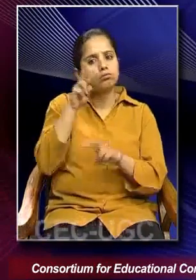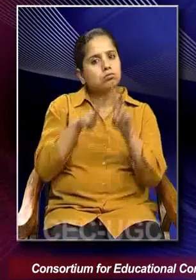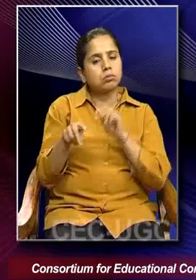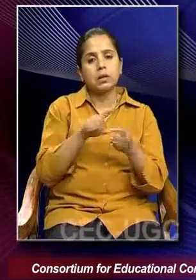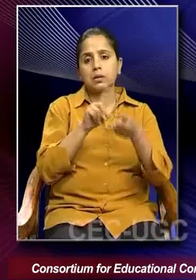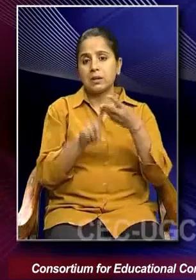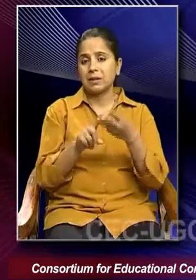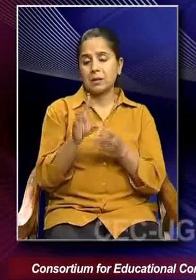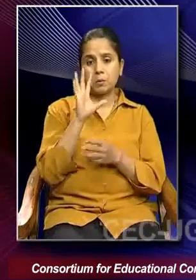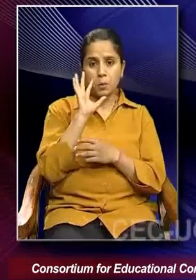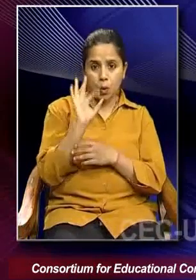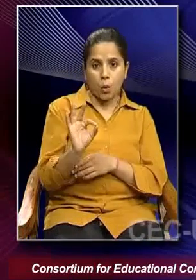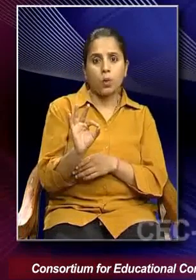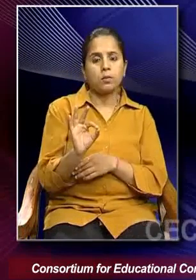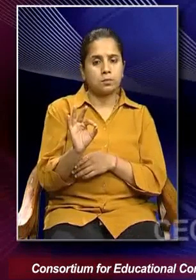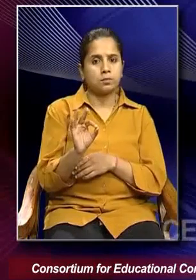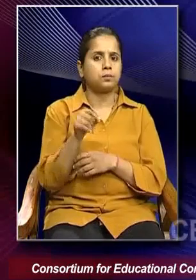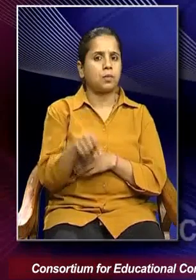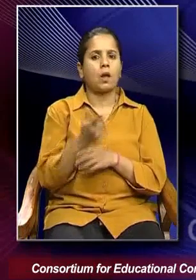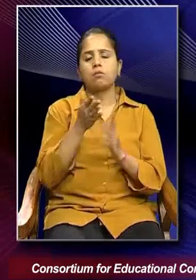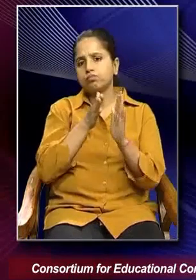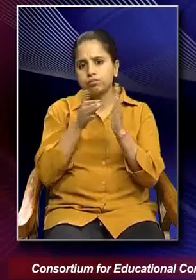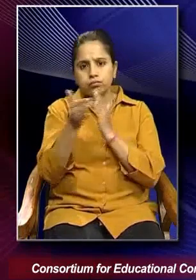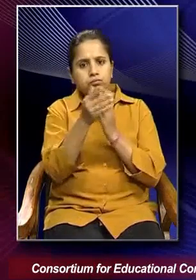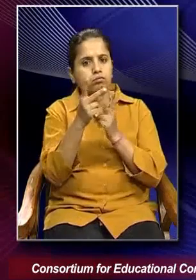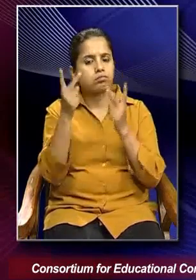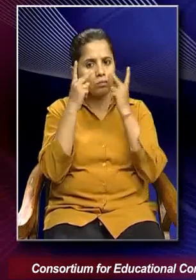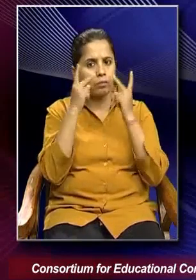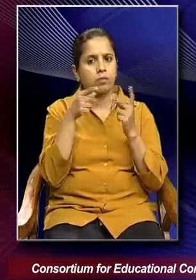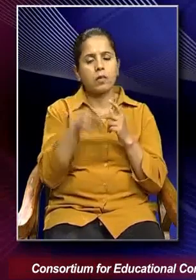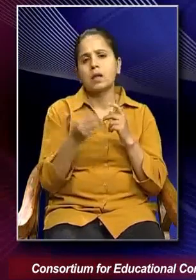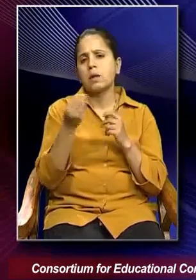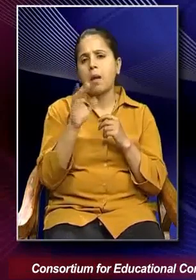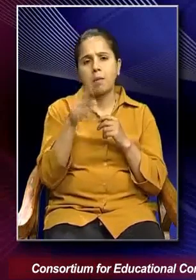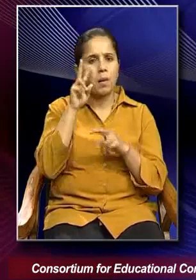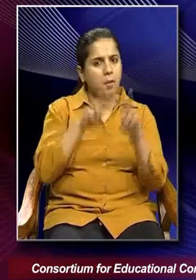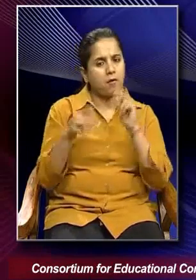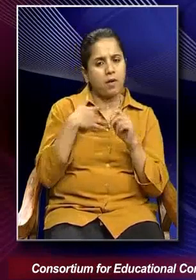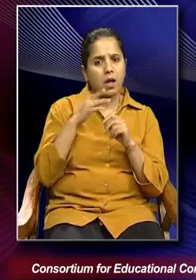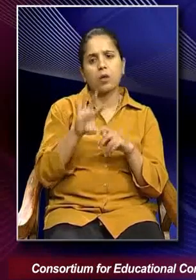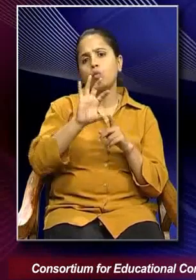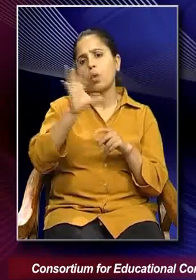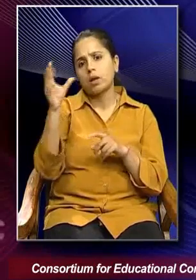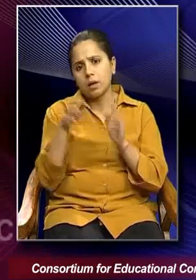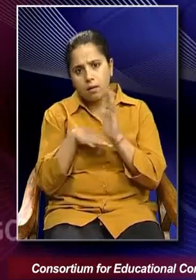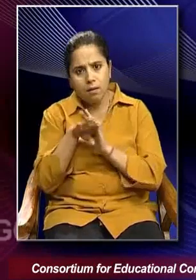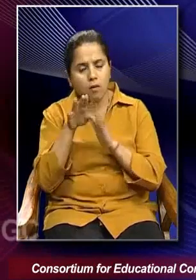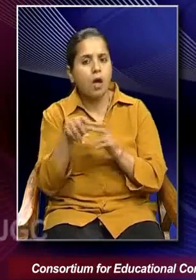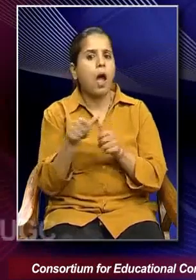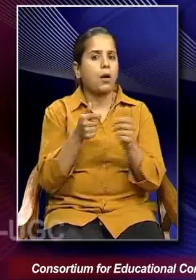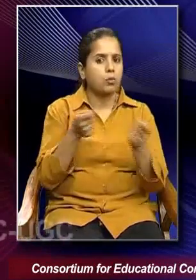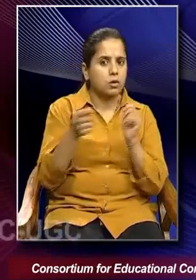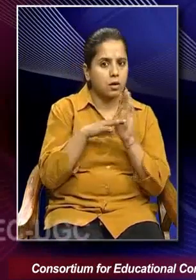Third important, which is in indirect estimation that often is done at country level and different administrative level,